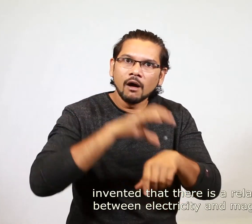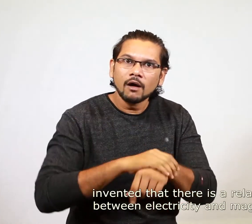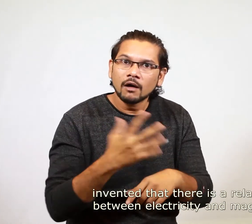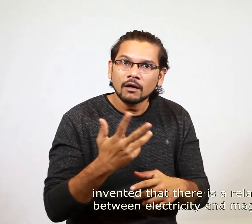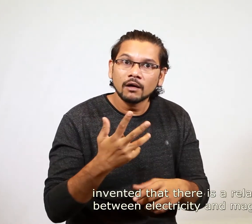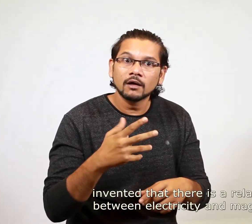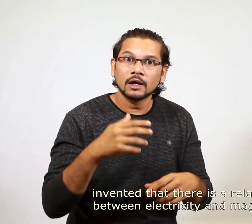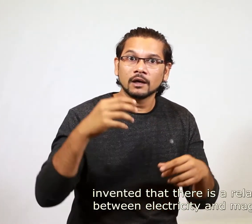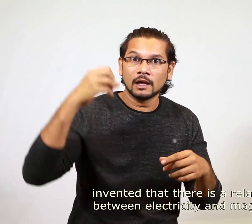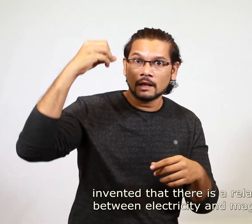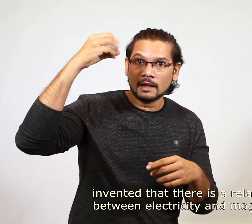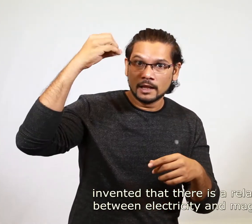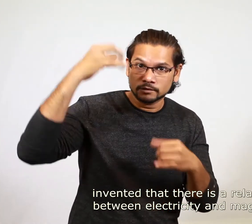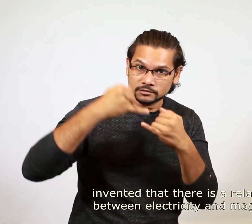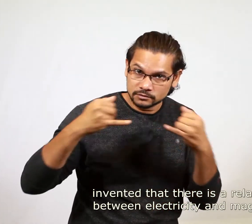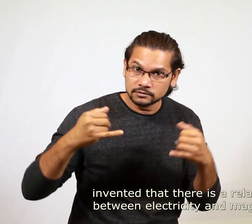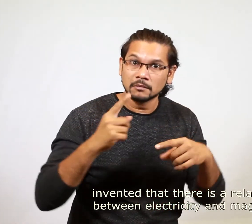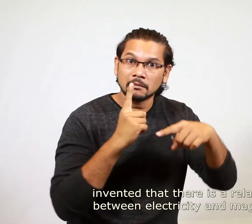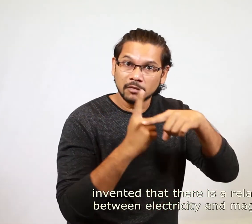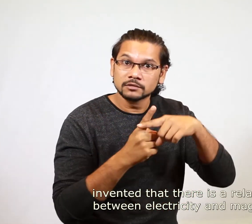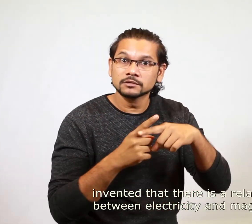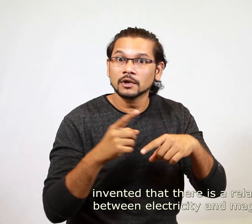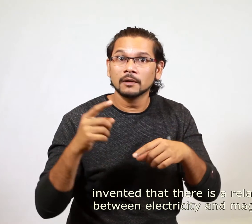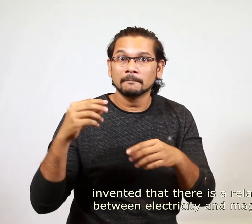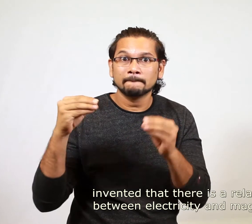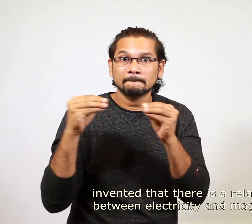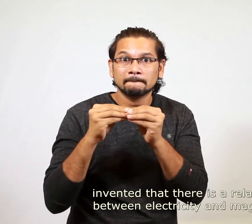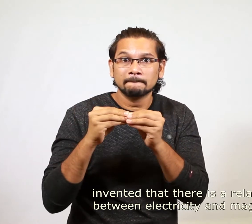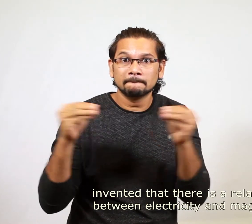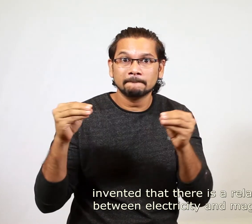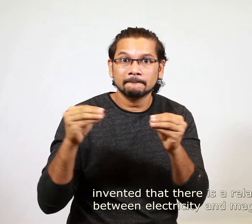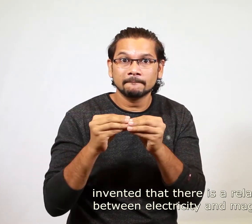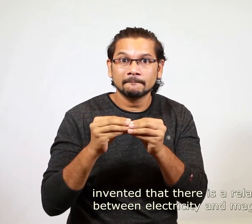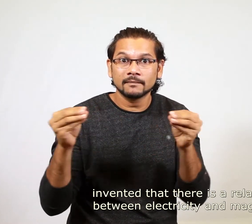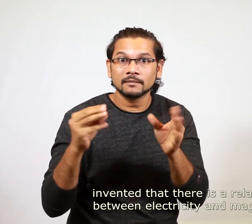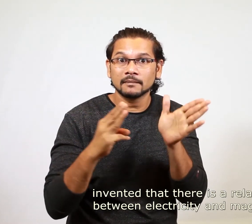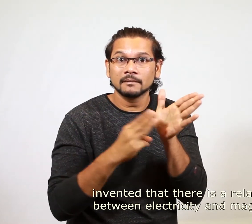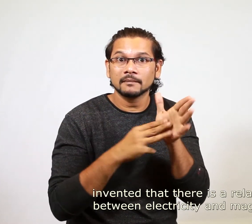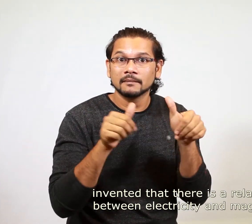invented that there is a relationship between electricity and magnetism.